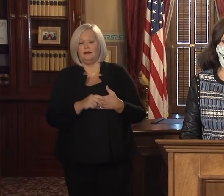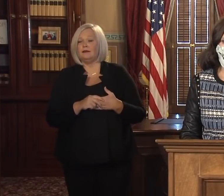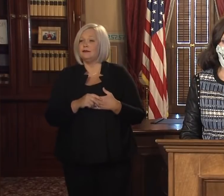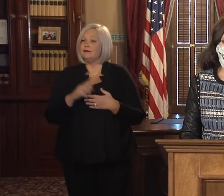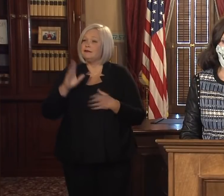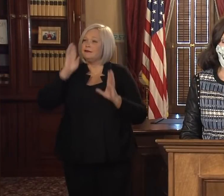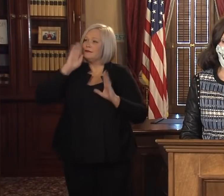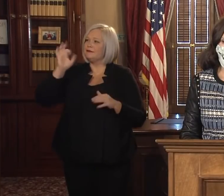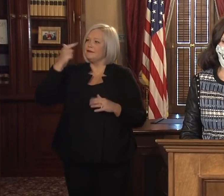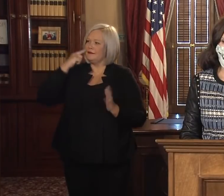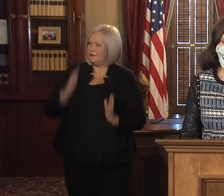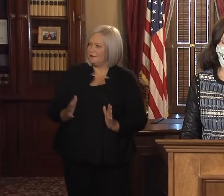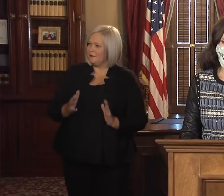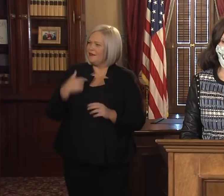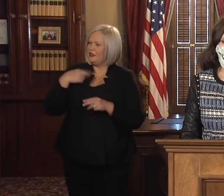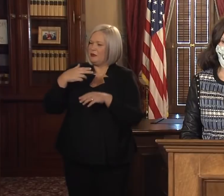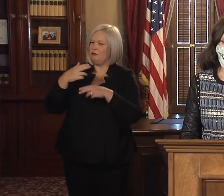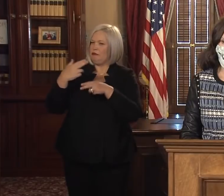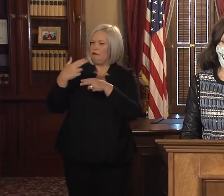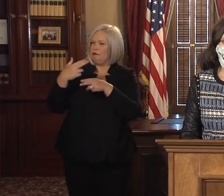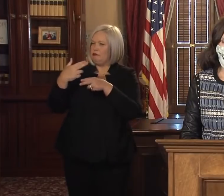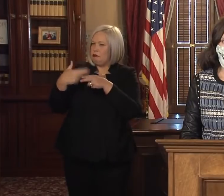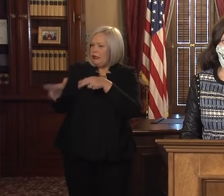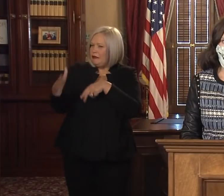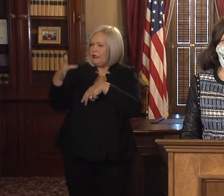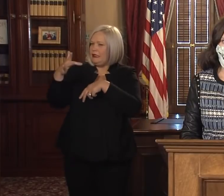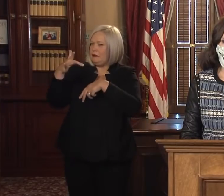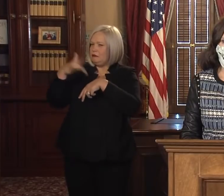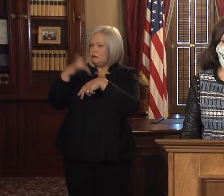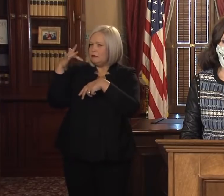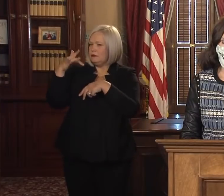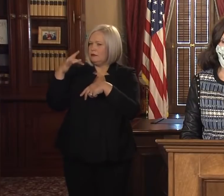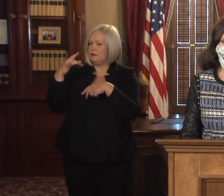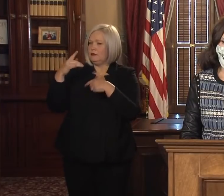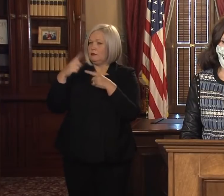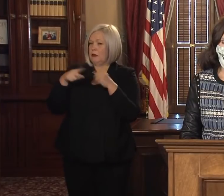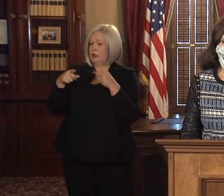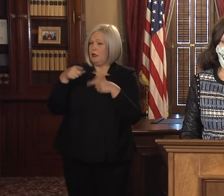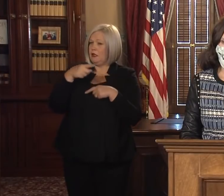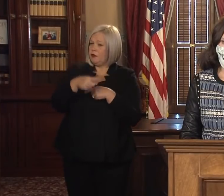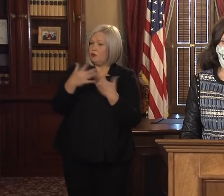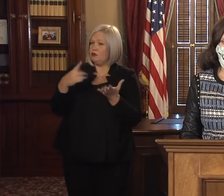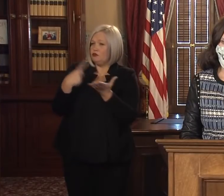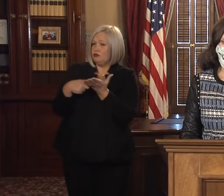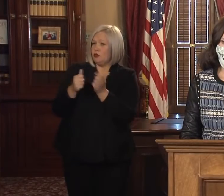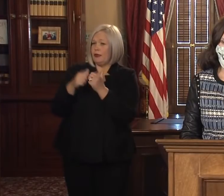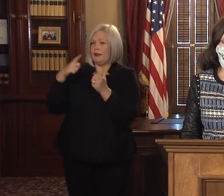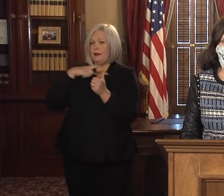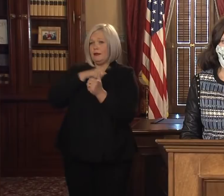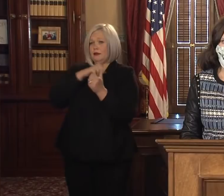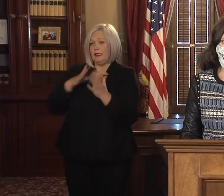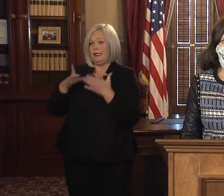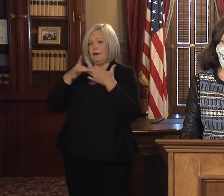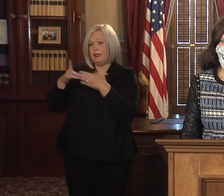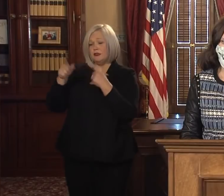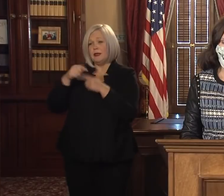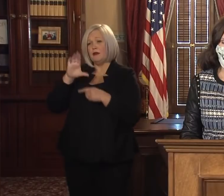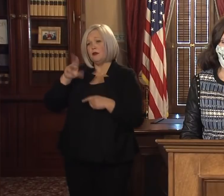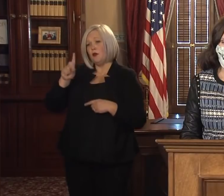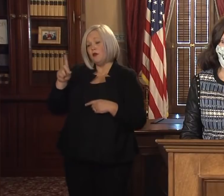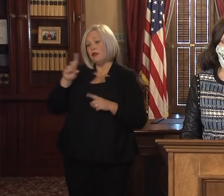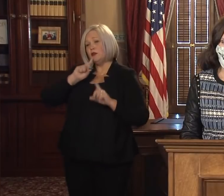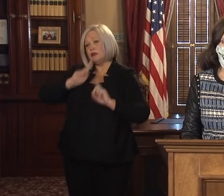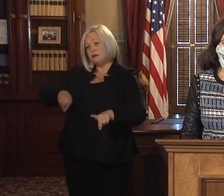Hi, Governor. You touched on this a little bit in your remarks, but have you had any conversations with legislative leaders on the state's COVID